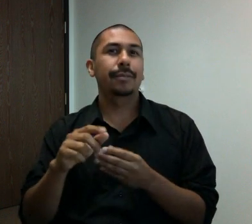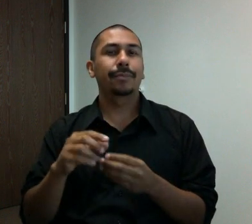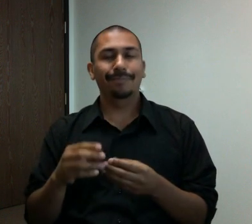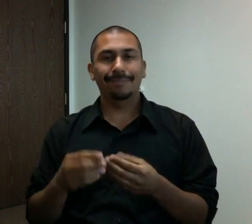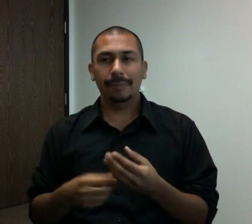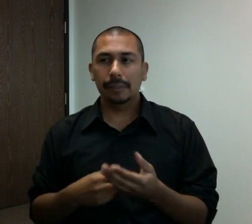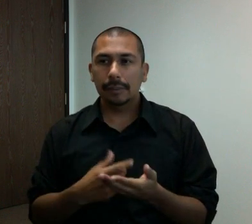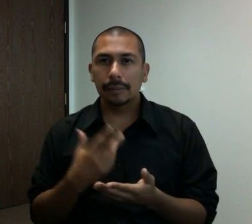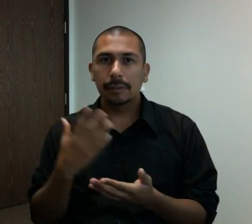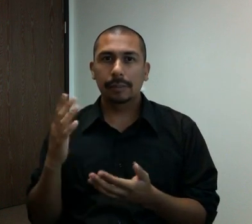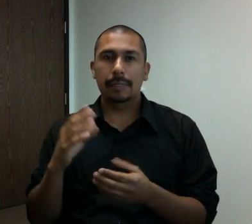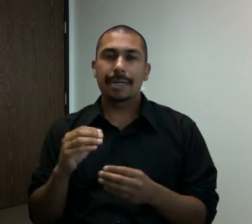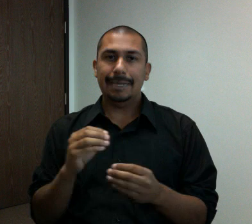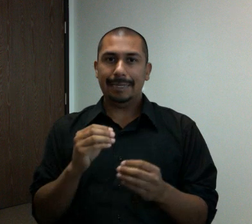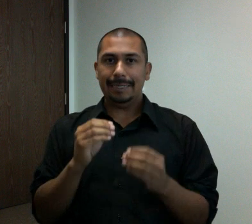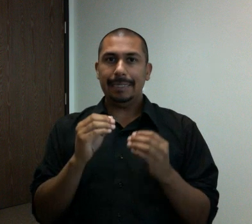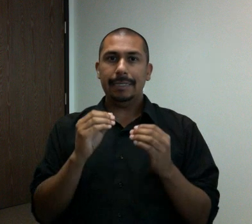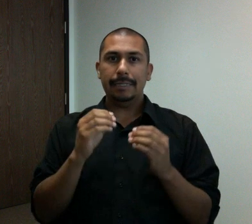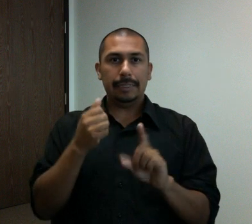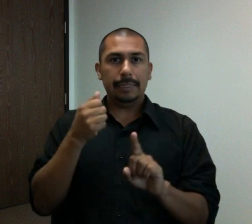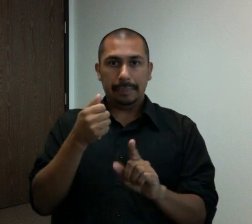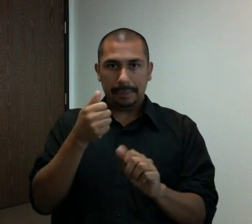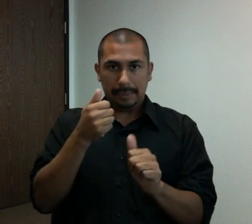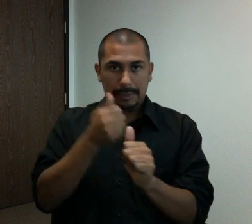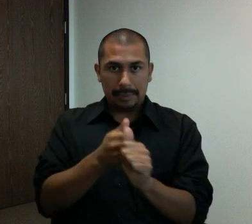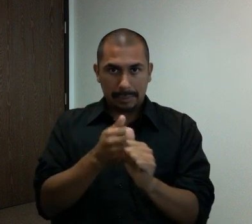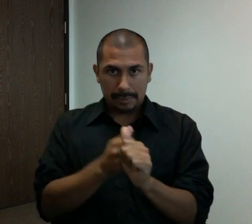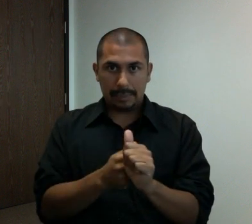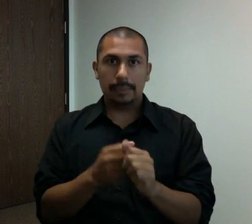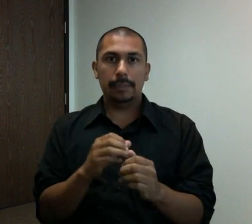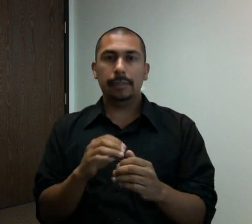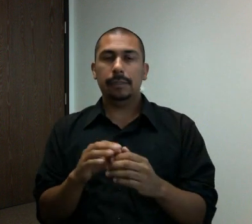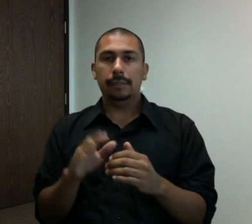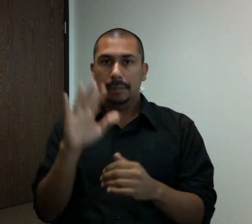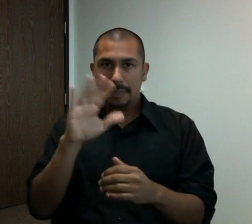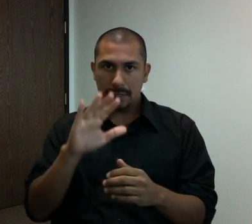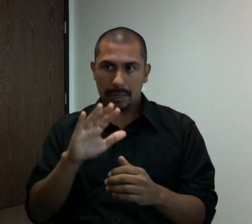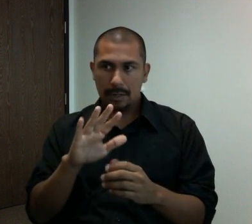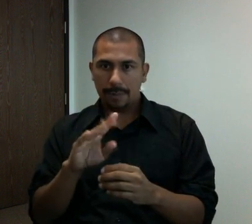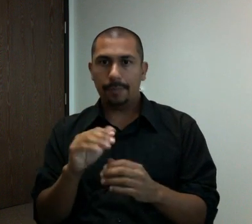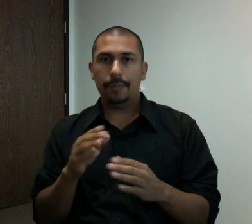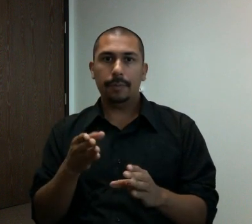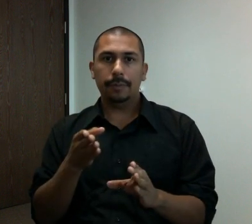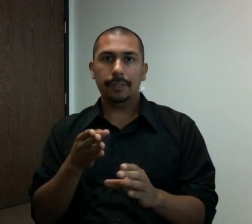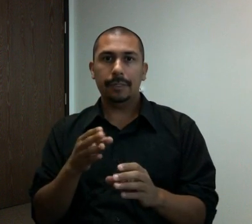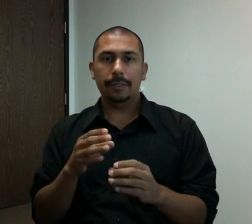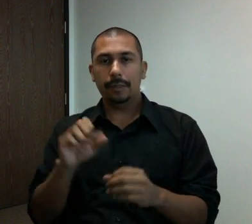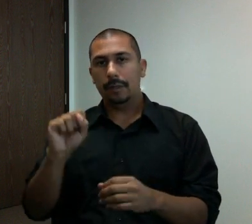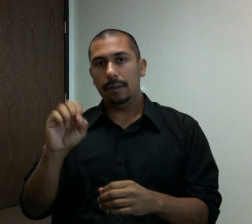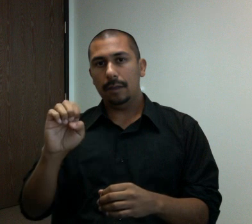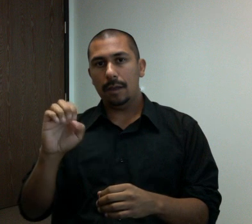those areas and do a little mini lecture on some important content that they determine on their